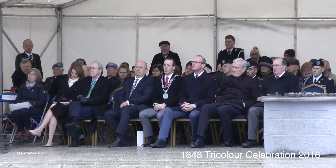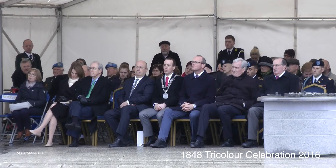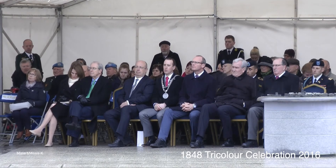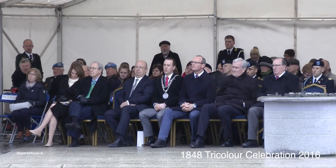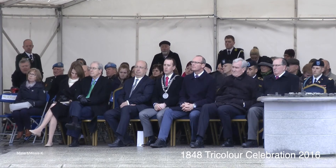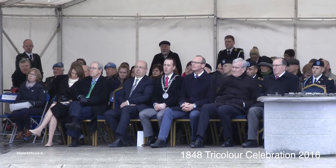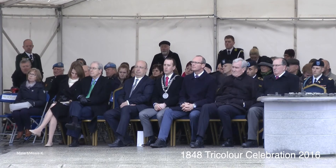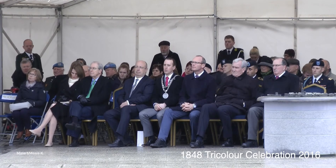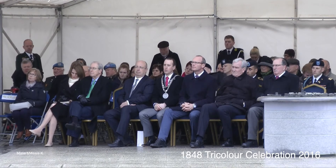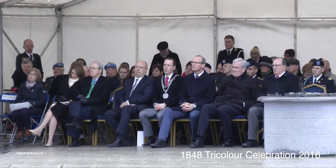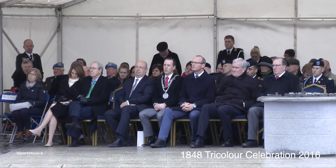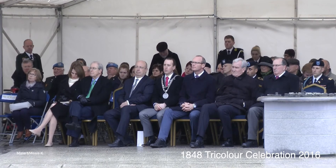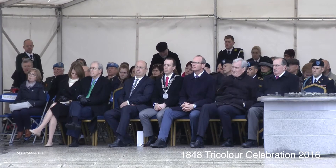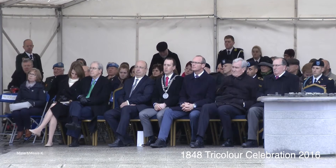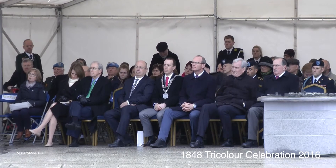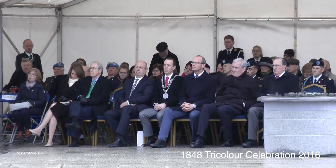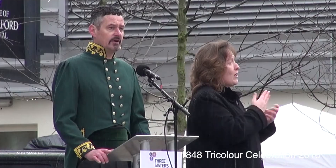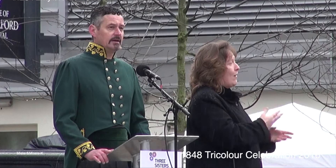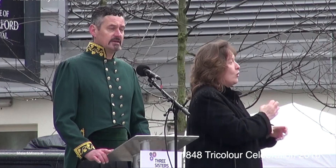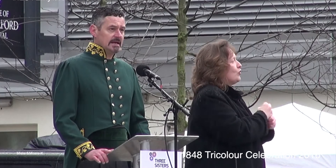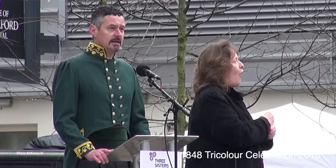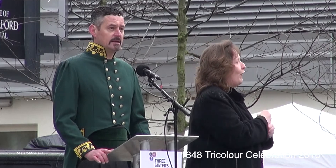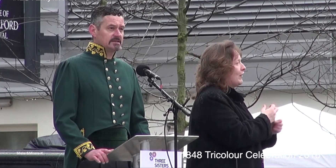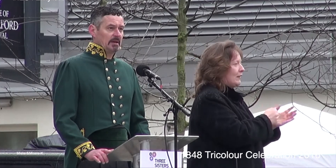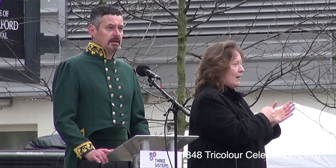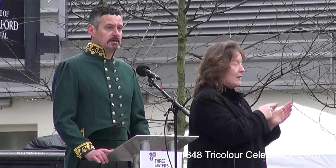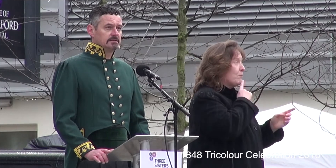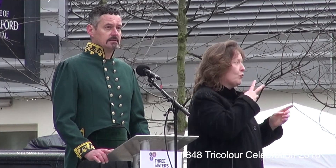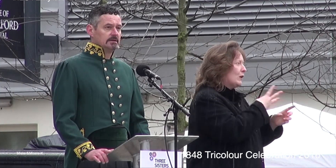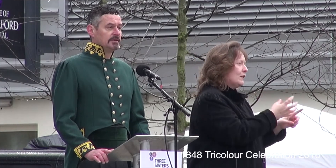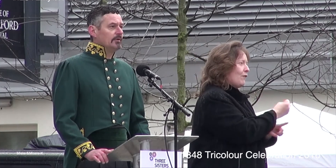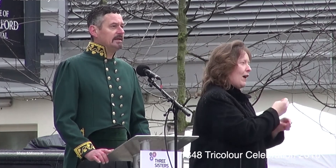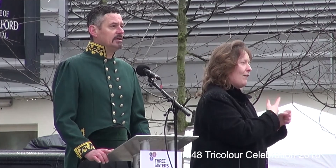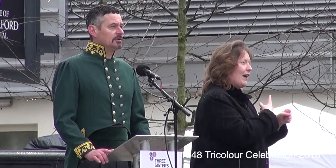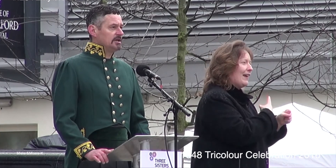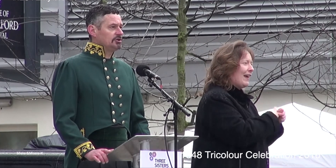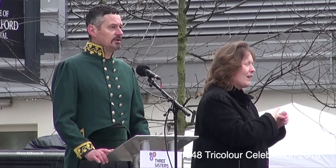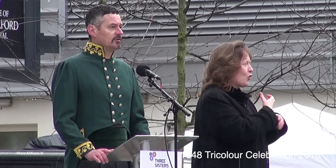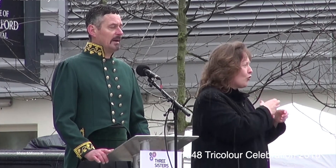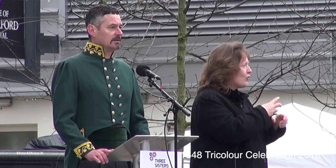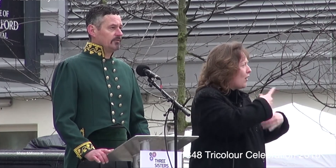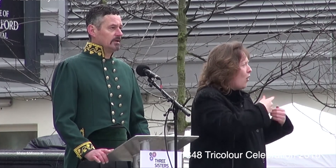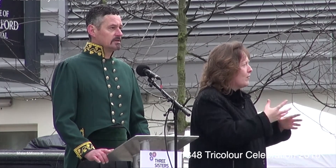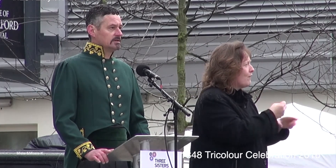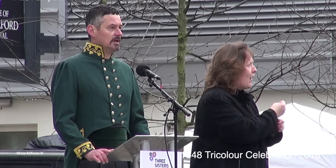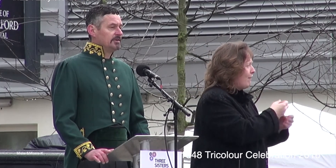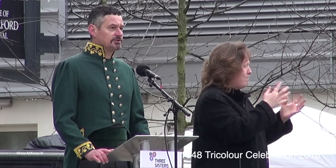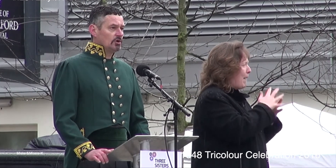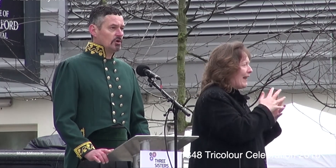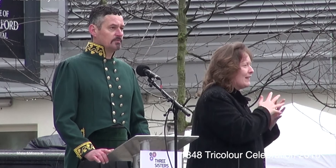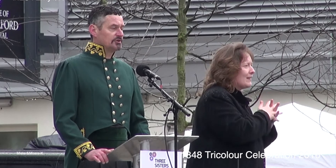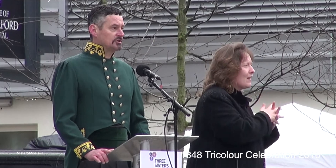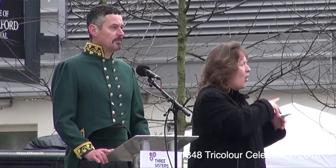are sometimes terrible, but they have survived the deadly flames, the red inundation of the battlefields,